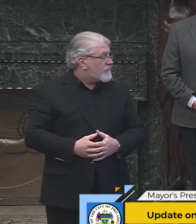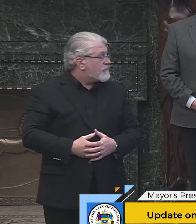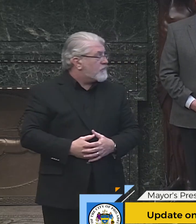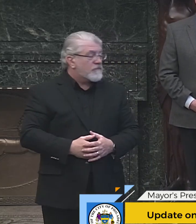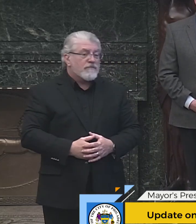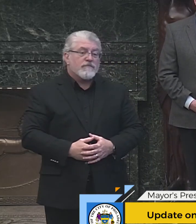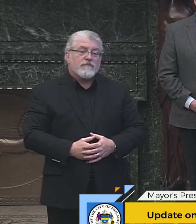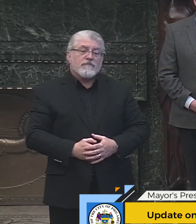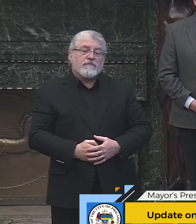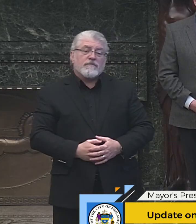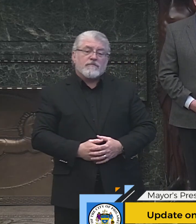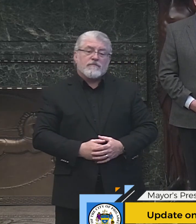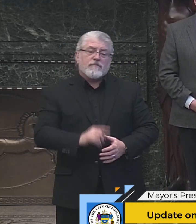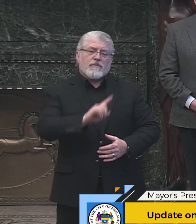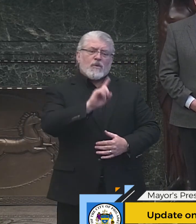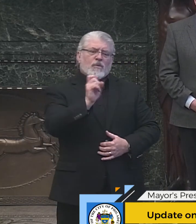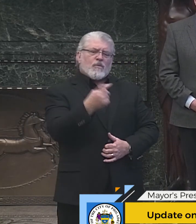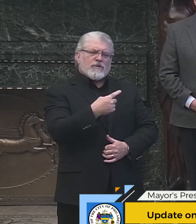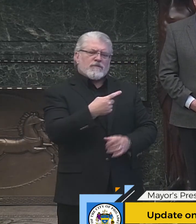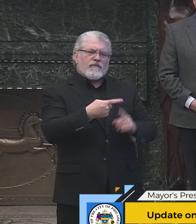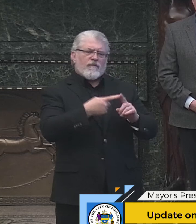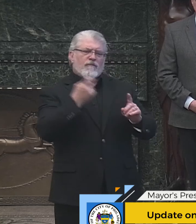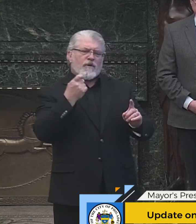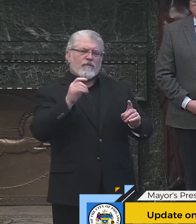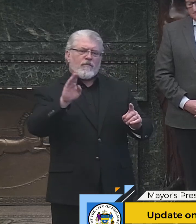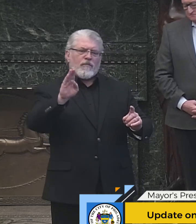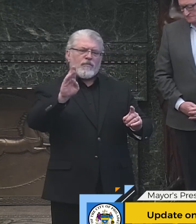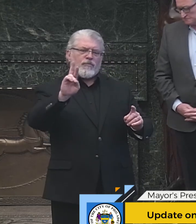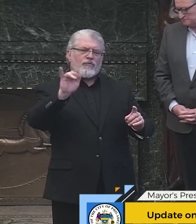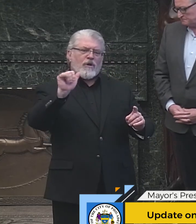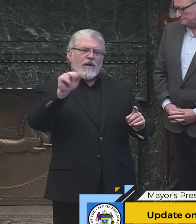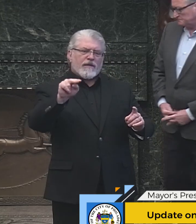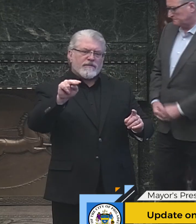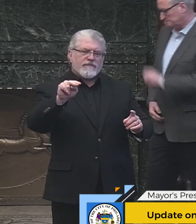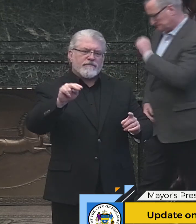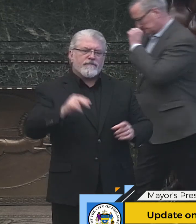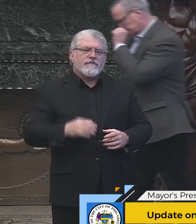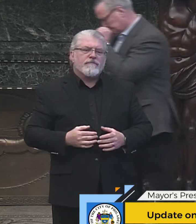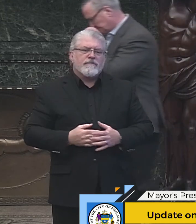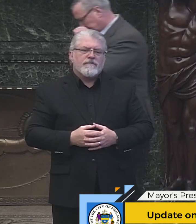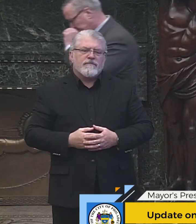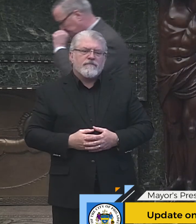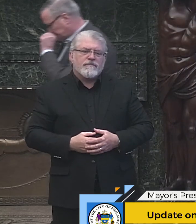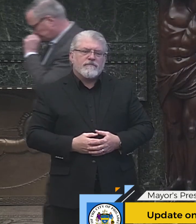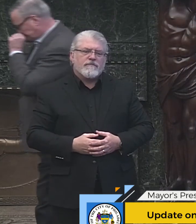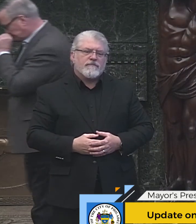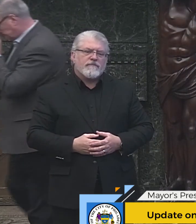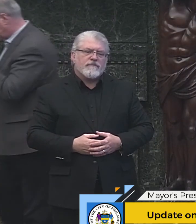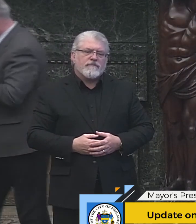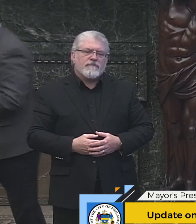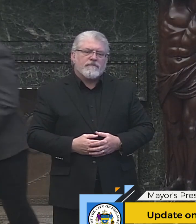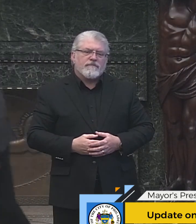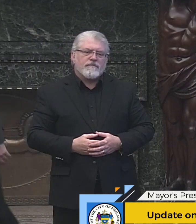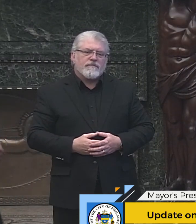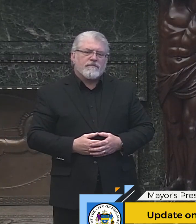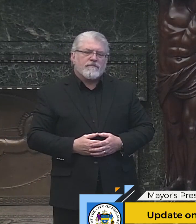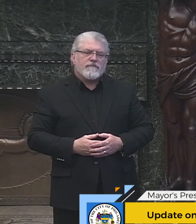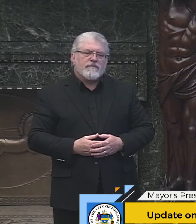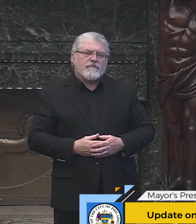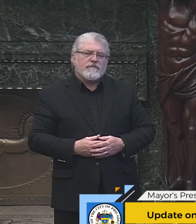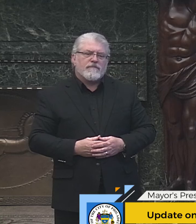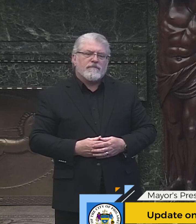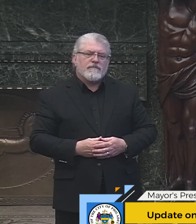We have one question for Brian. Is there any update on the status of the schools, and will they continue